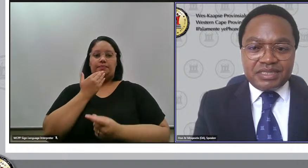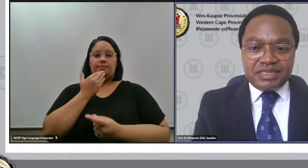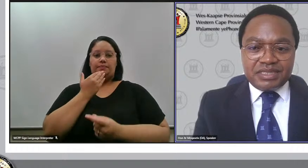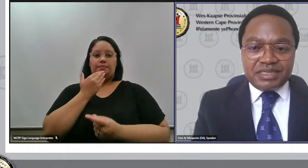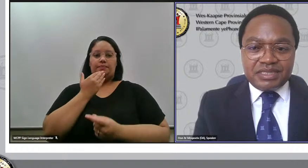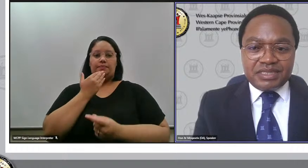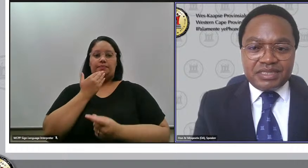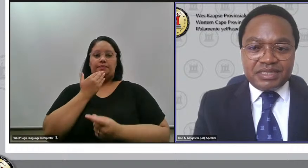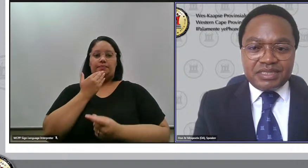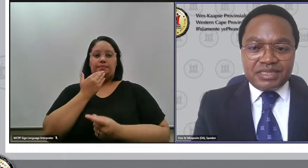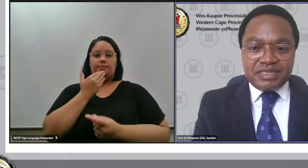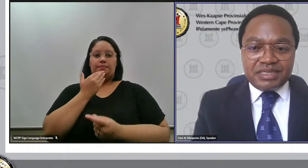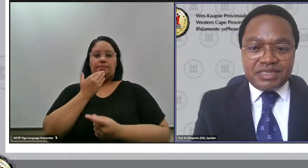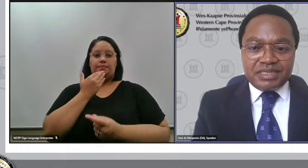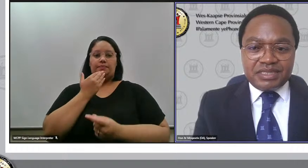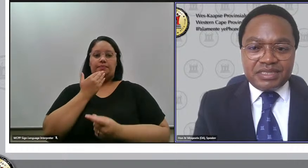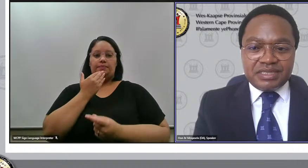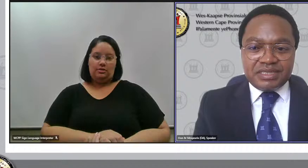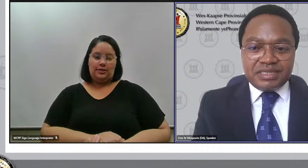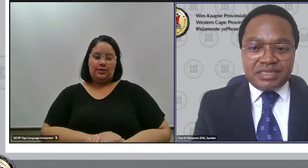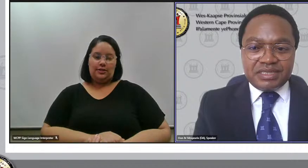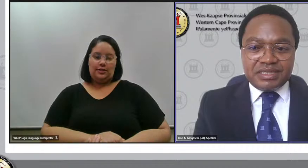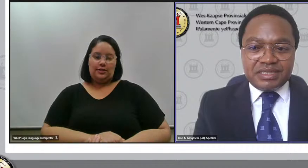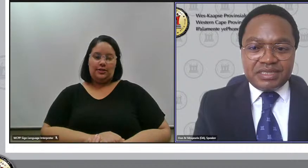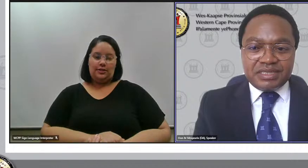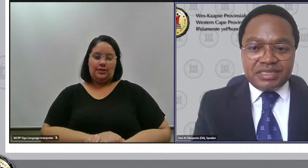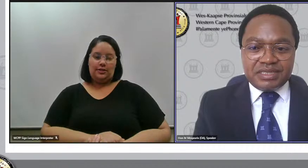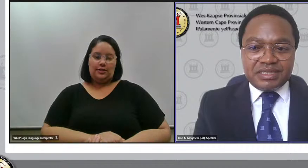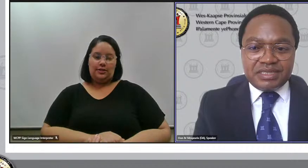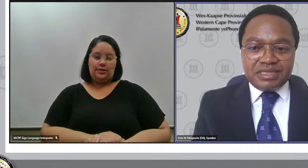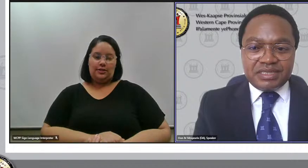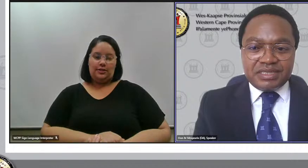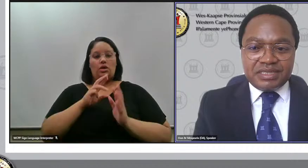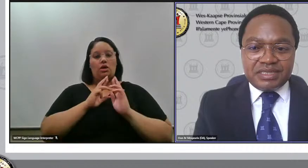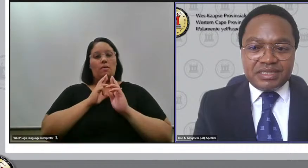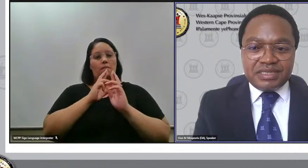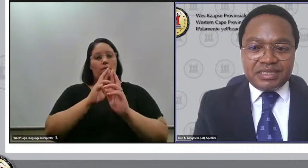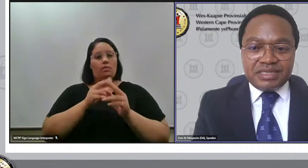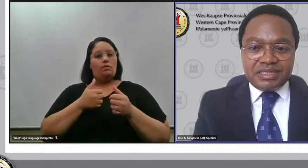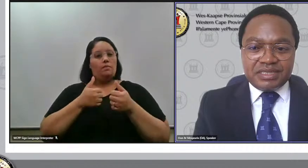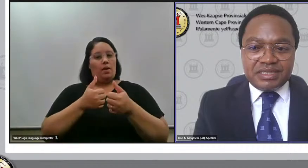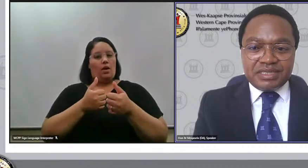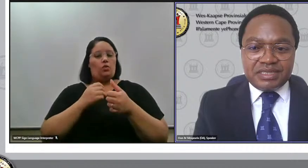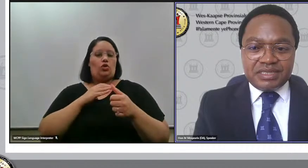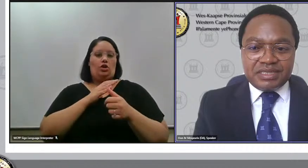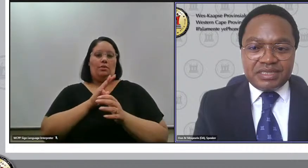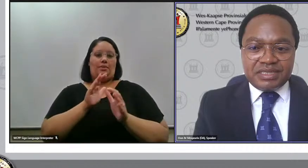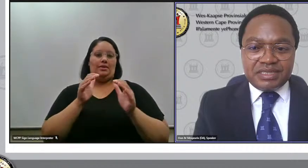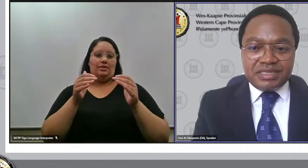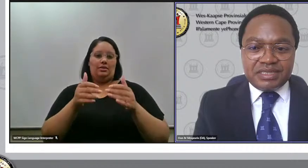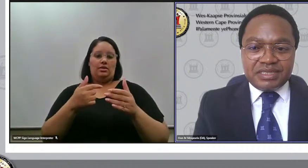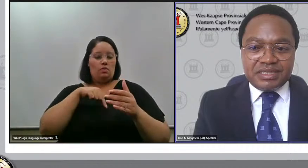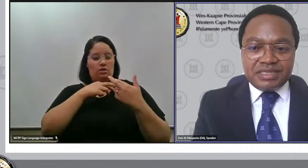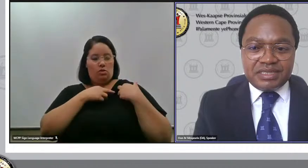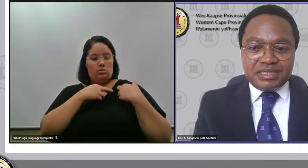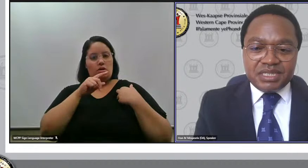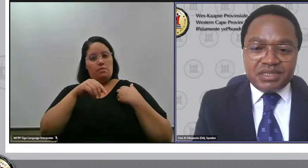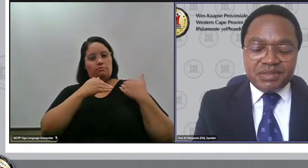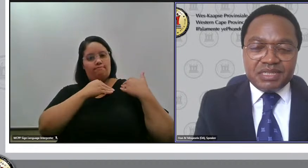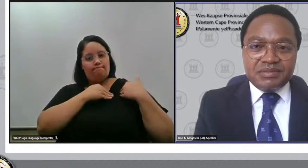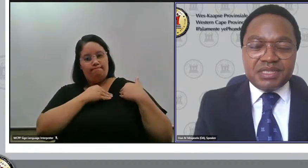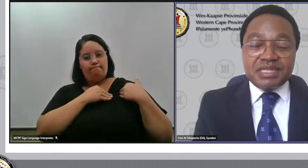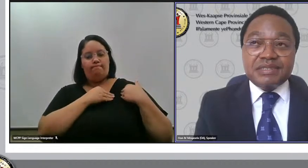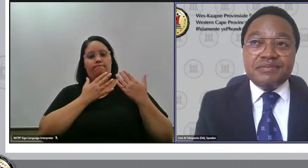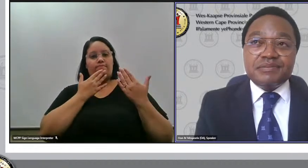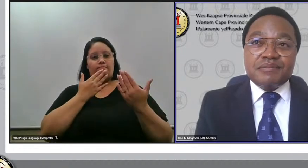together, please. Anyone that's in the meeting, we are reporting to the committee here. It's our responsibility to account. Thank you